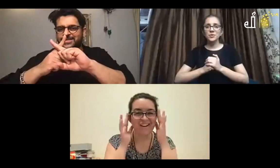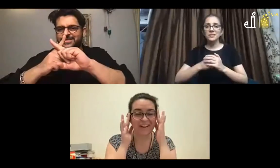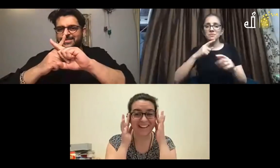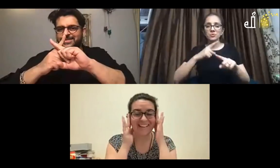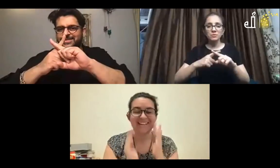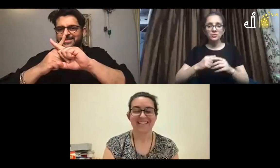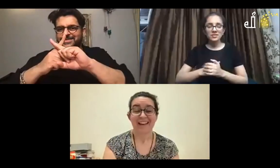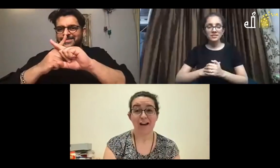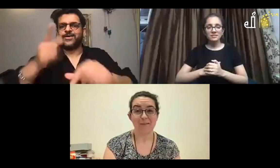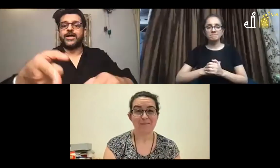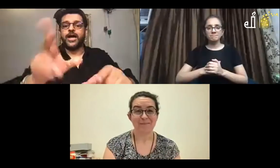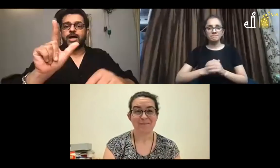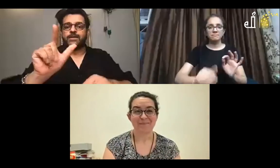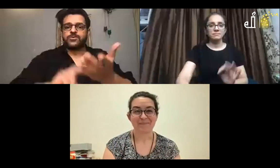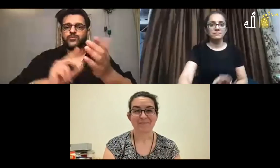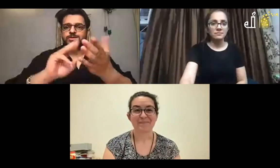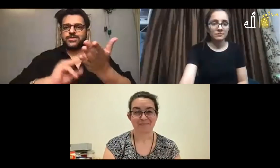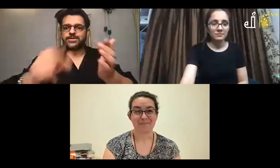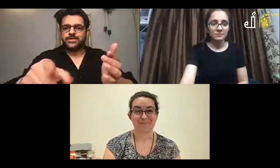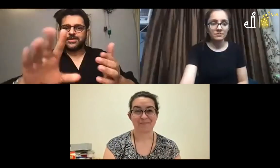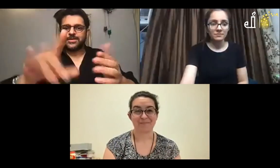interference. Okay.